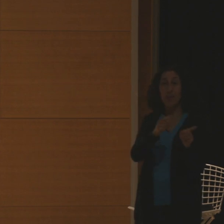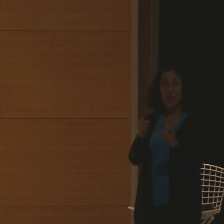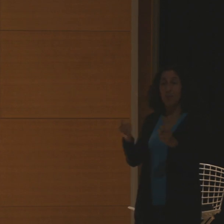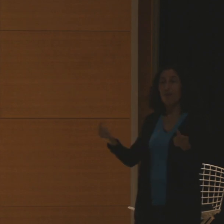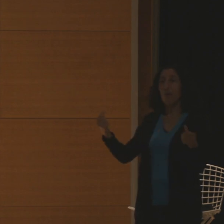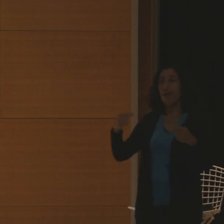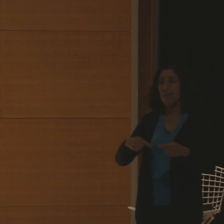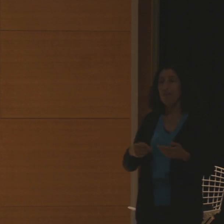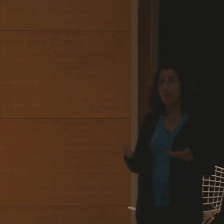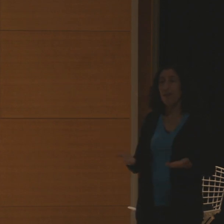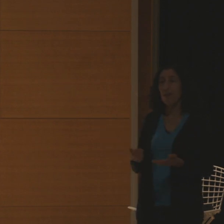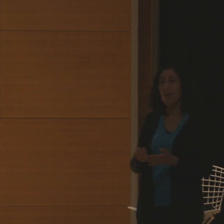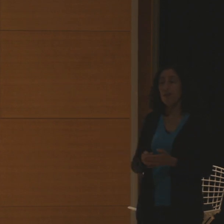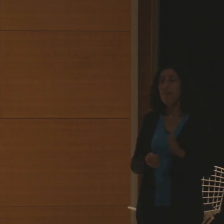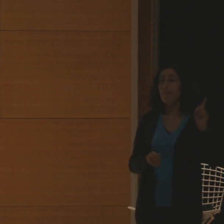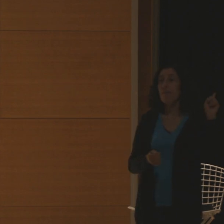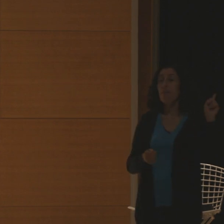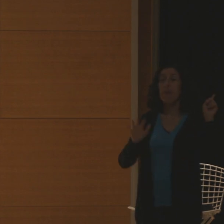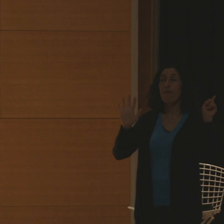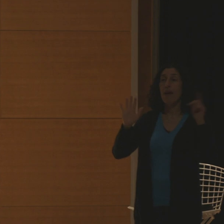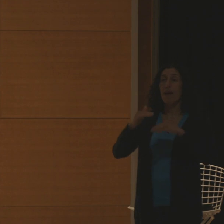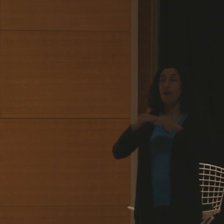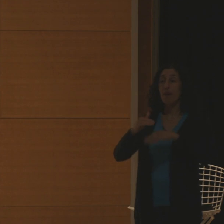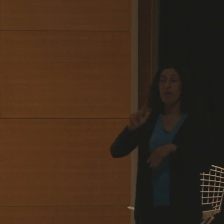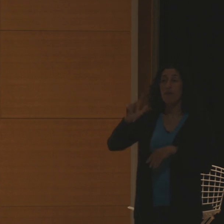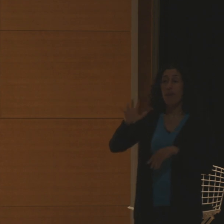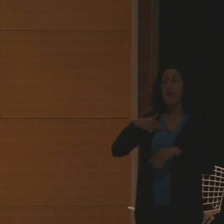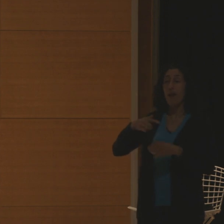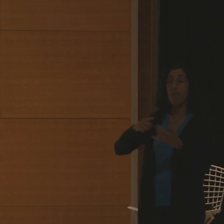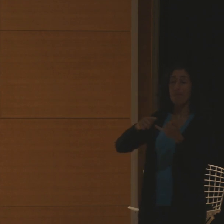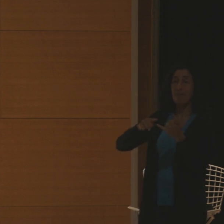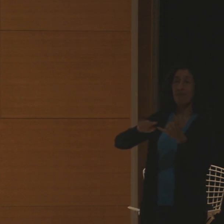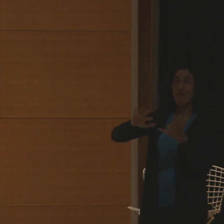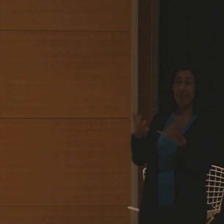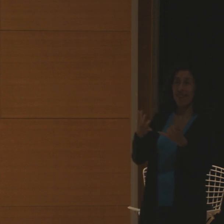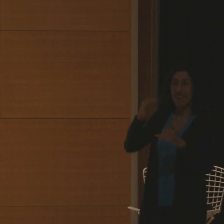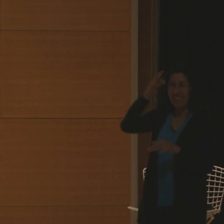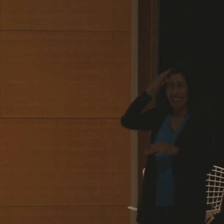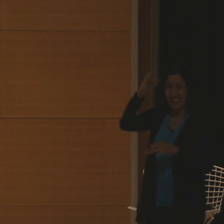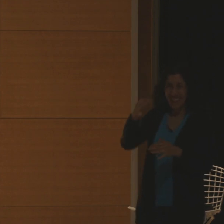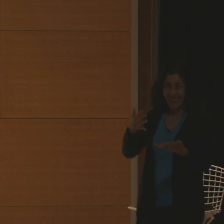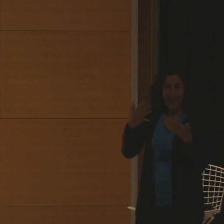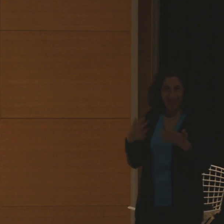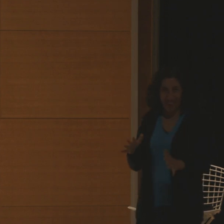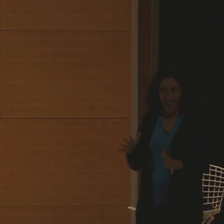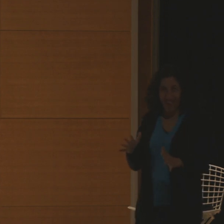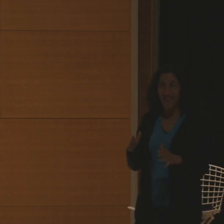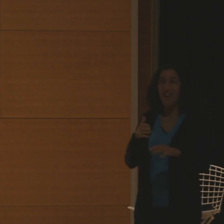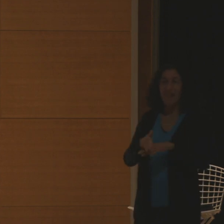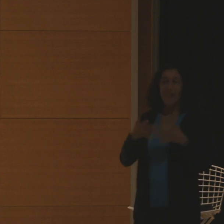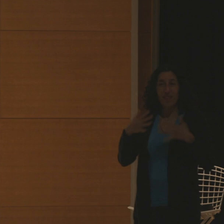attending. This is the five under 35, and I am the fifth, so you're almost there. And we can party after